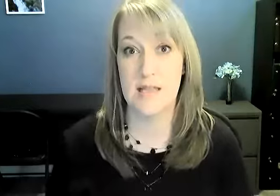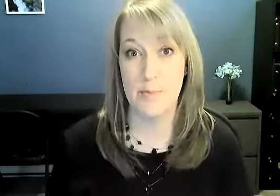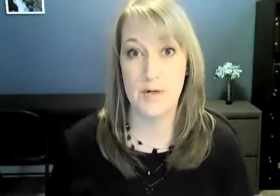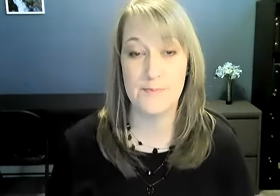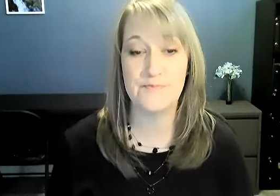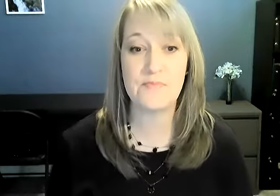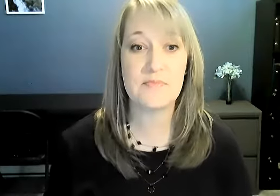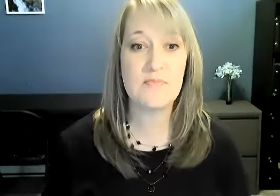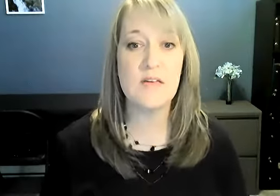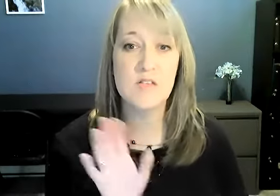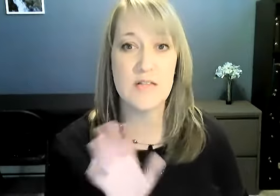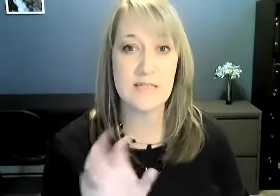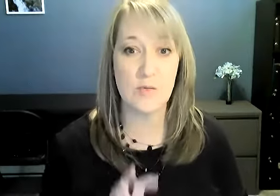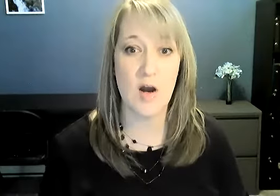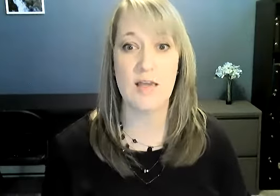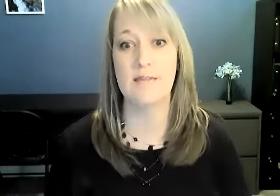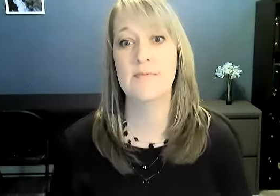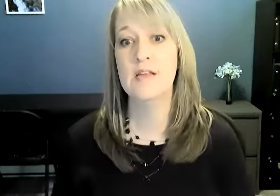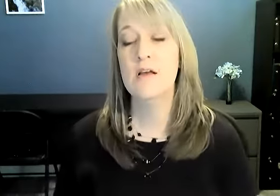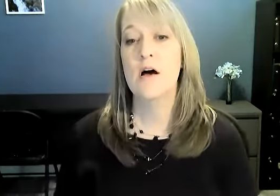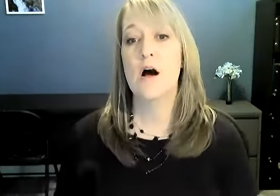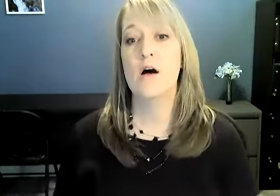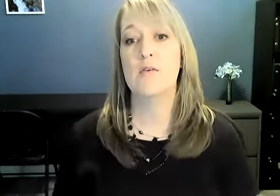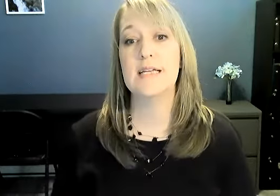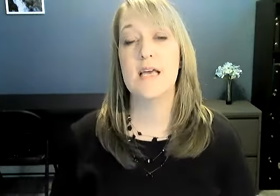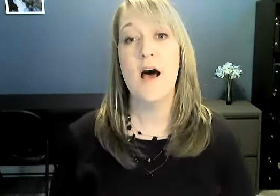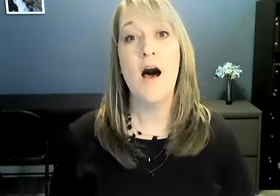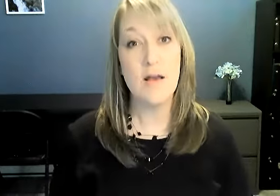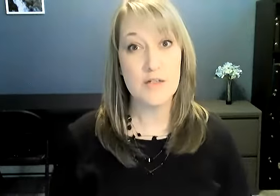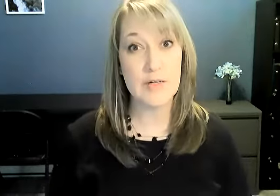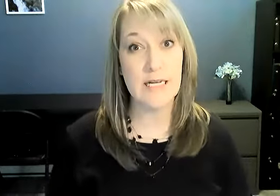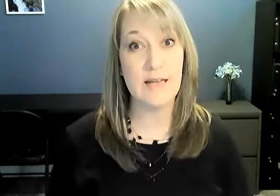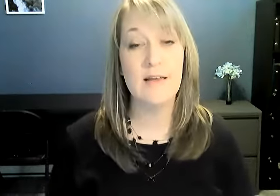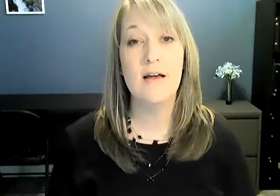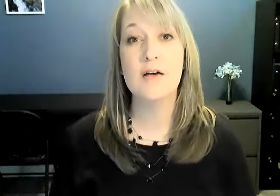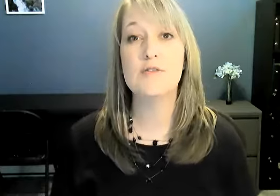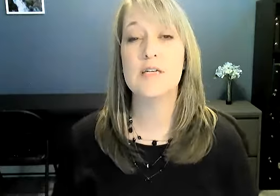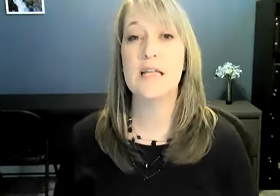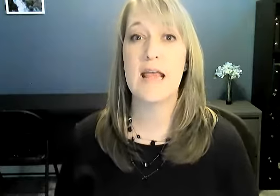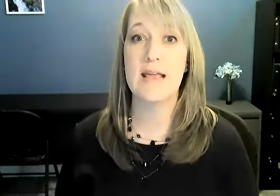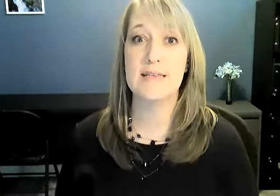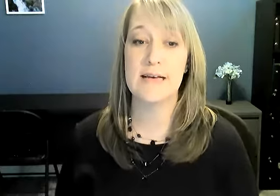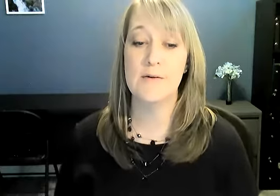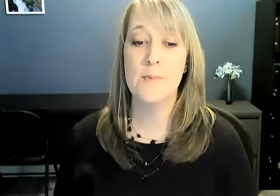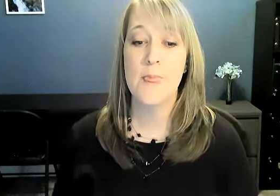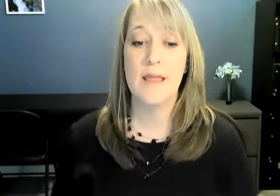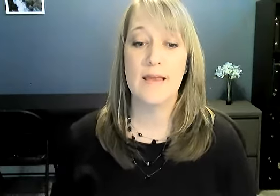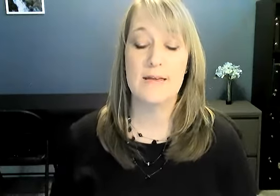number. So that's the rocking. All right, 100. 100 in ASL is,